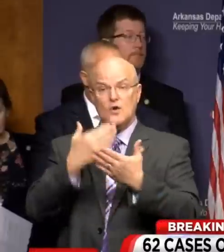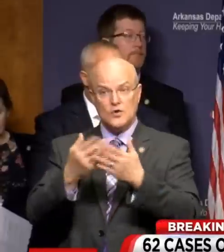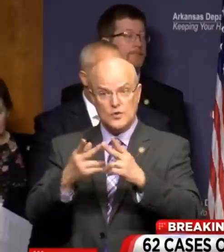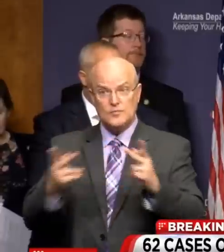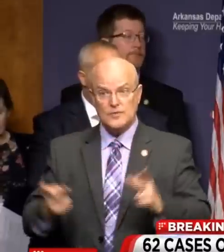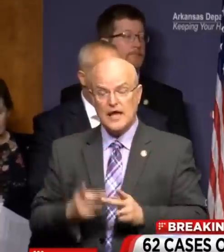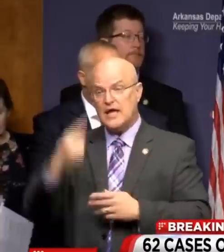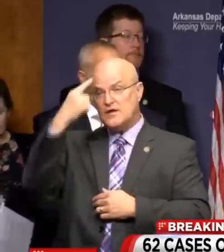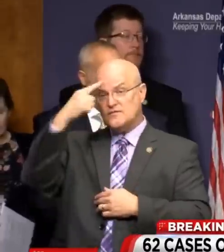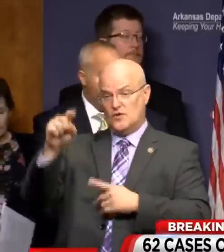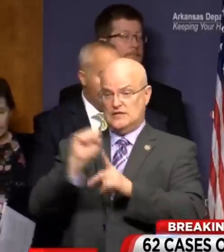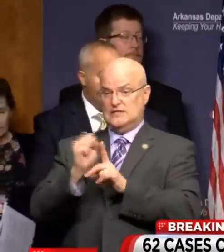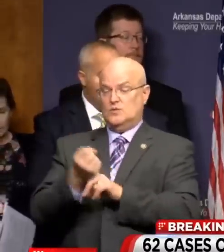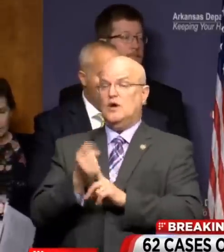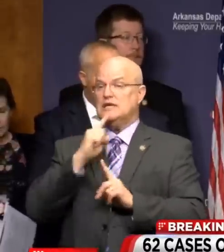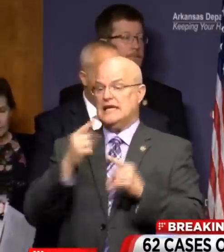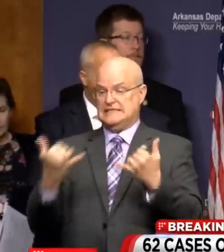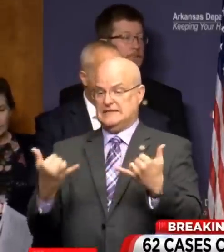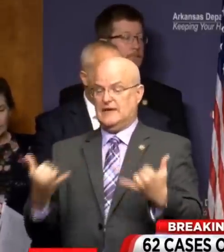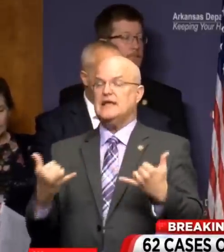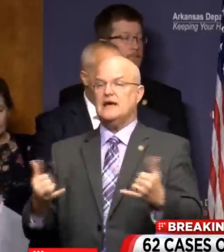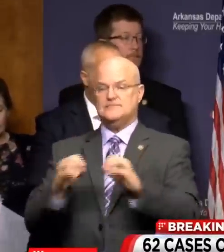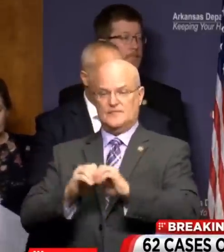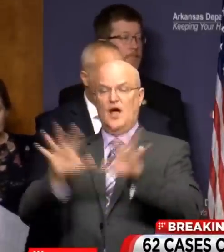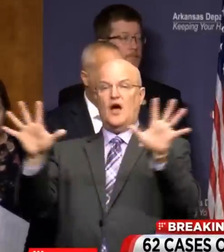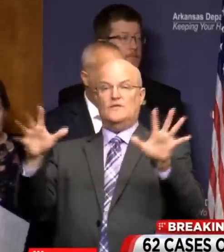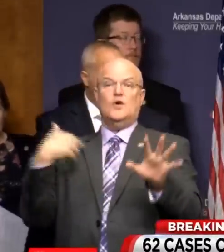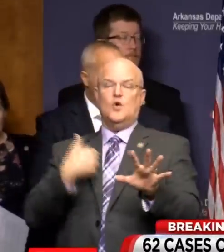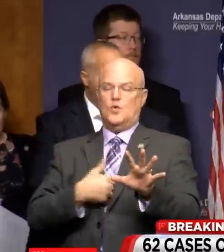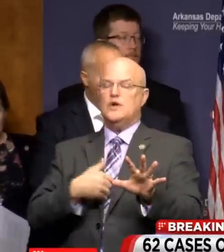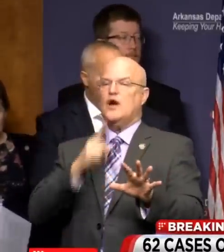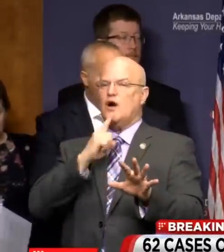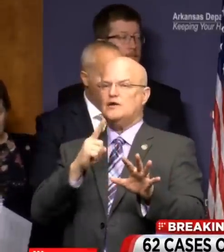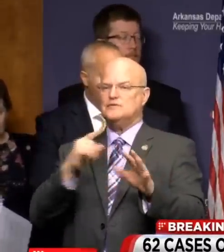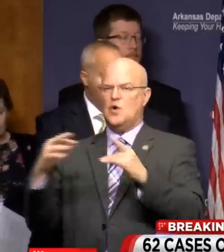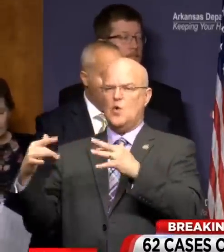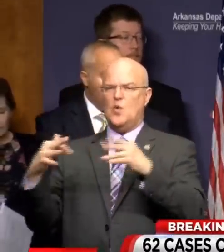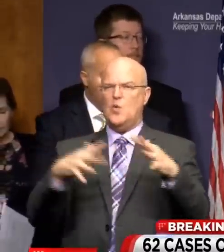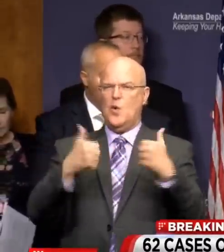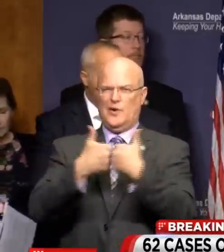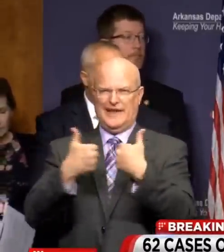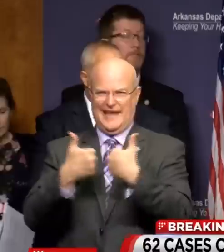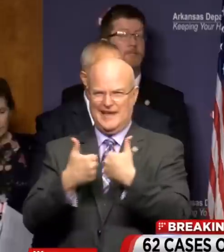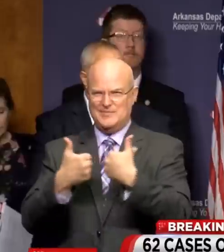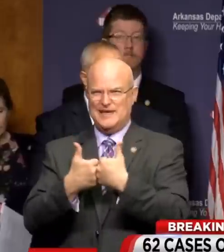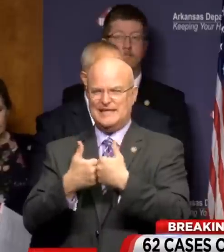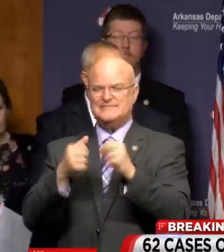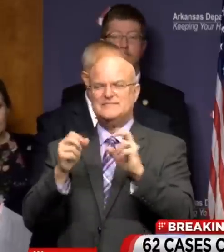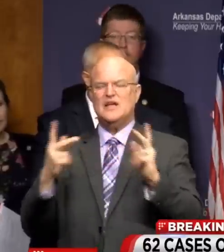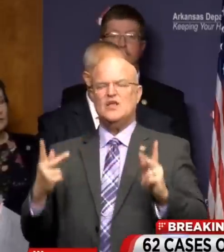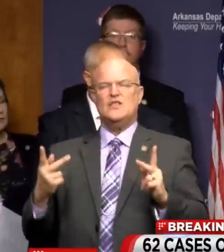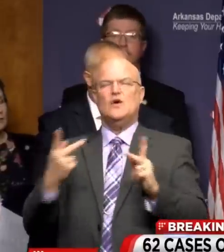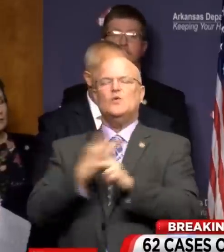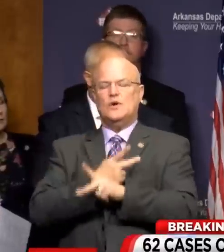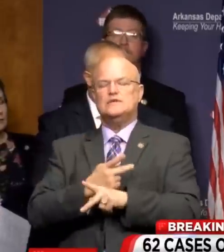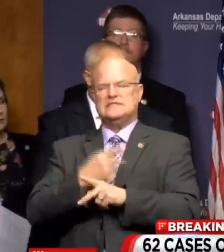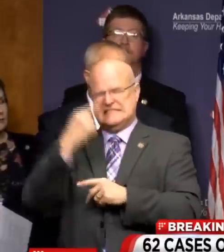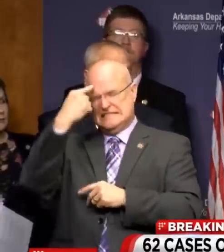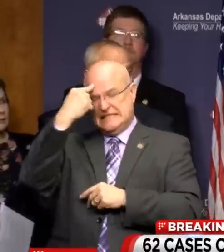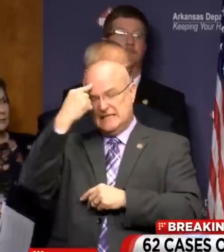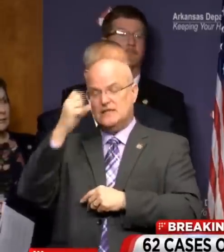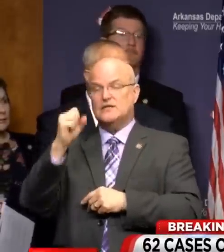state for the situation as it exists right now. Obviously, we are wargaming worse scenarios, so we